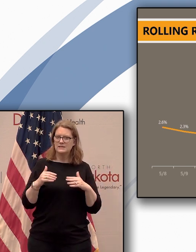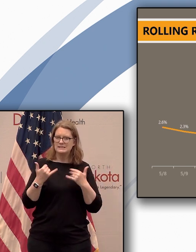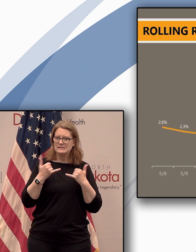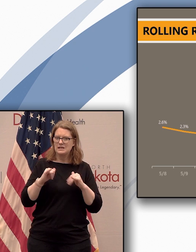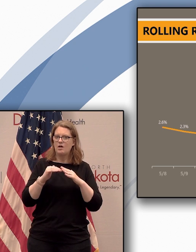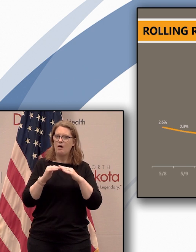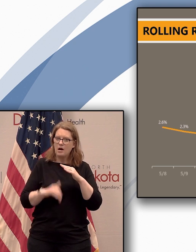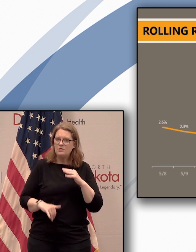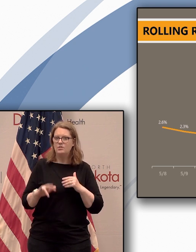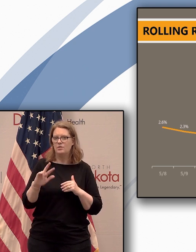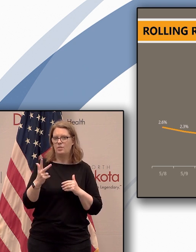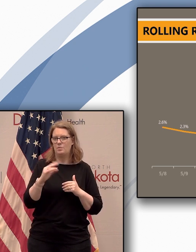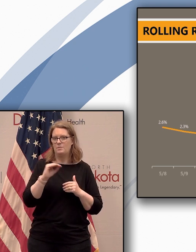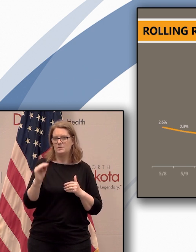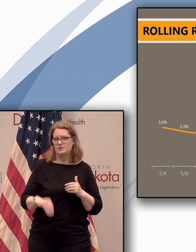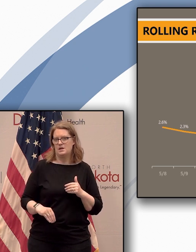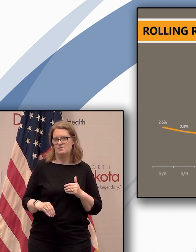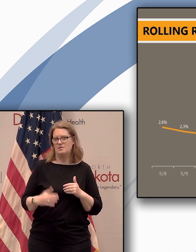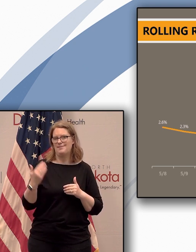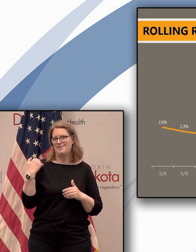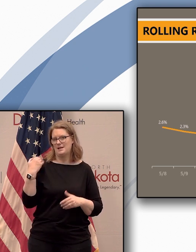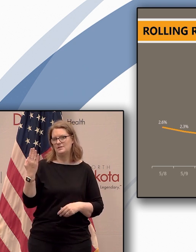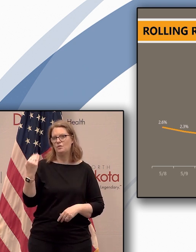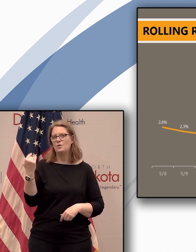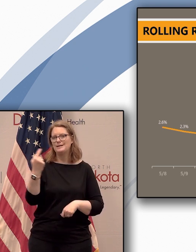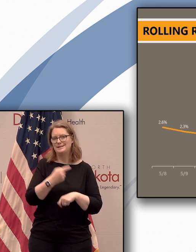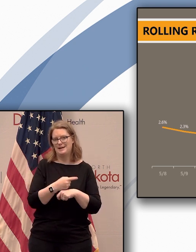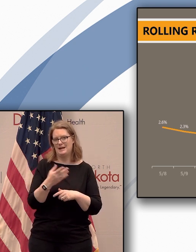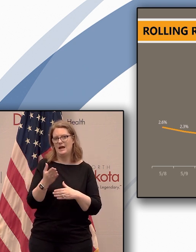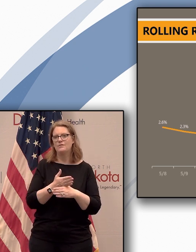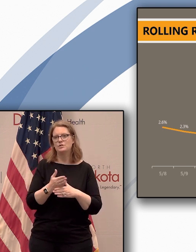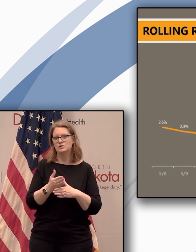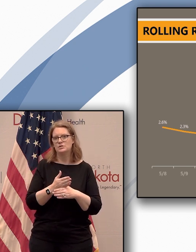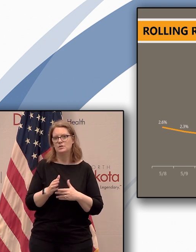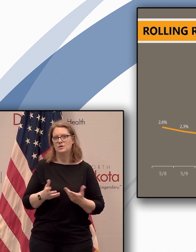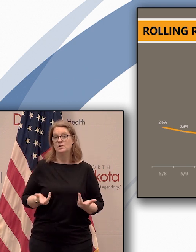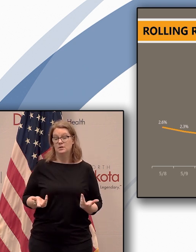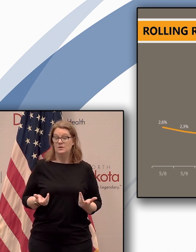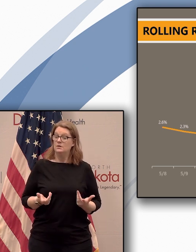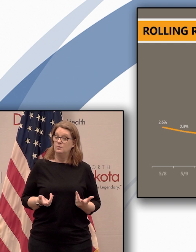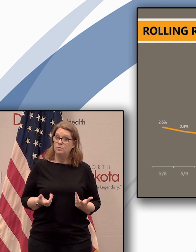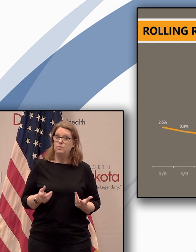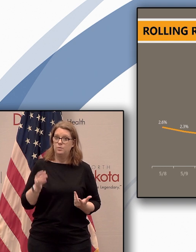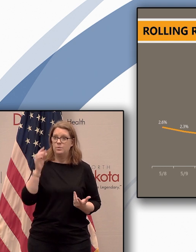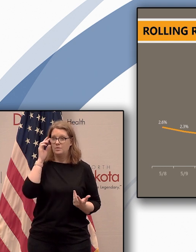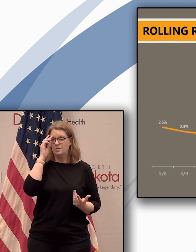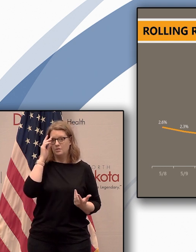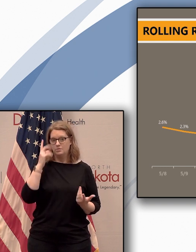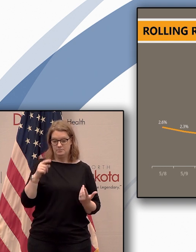3% as on the rolling 14-day average, which is again relative to